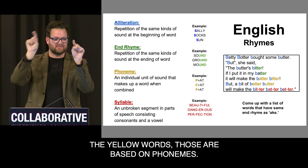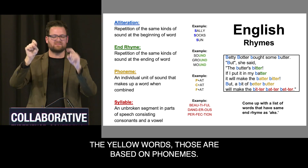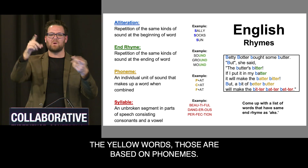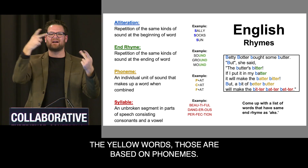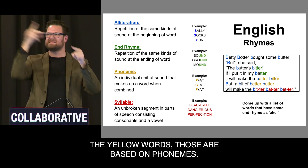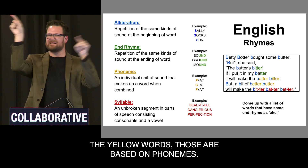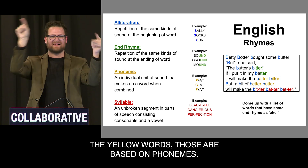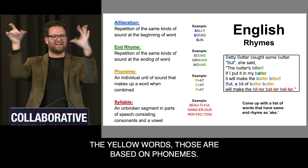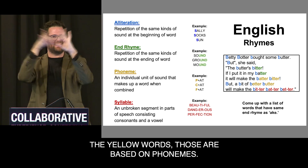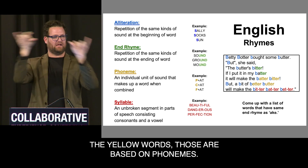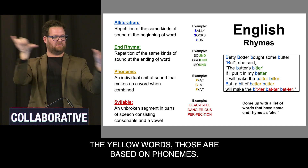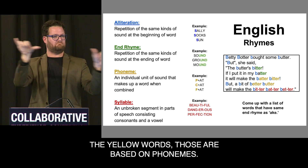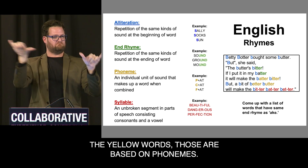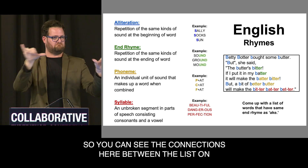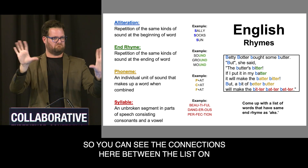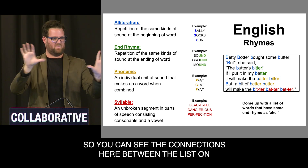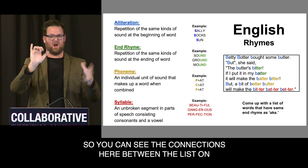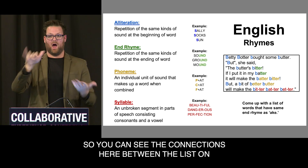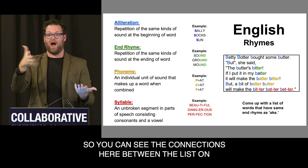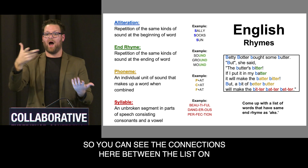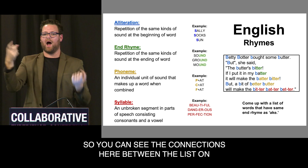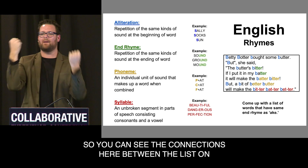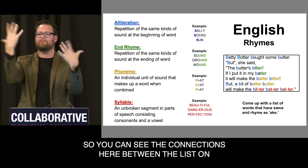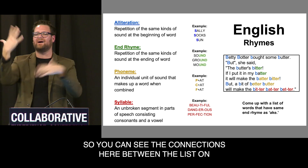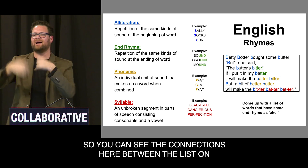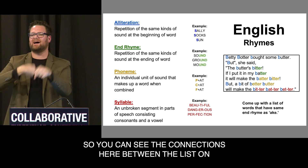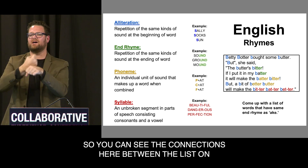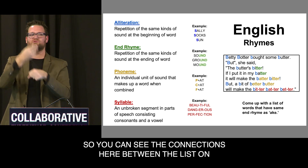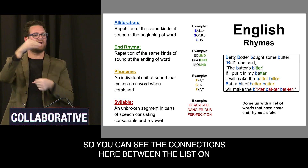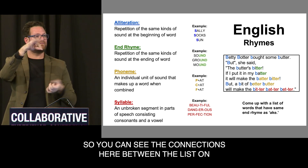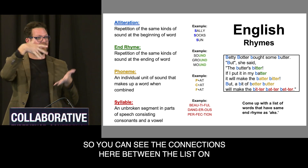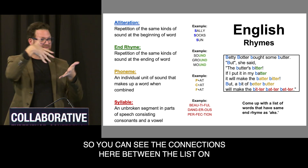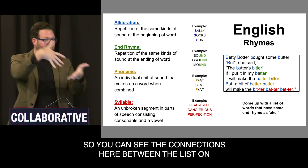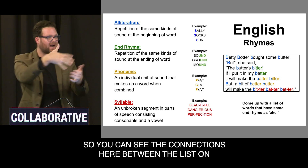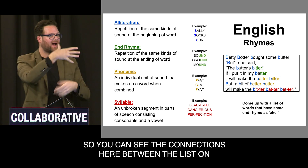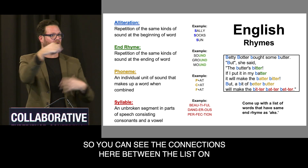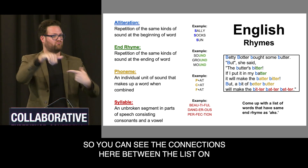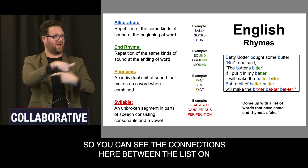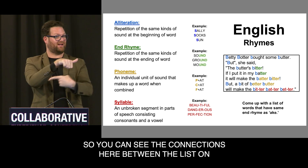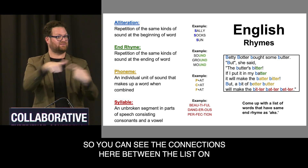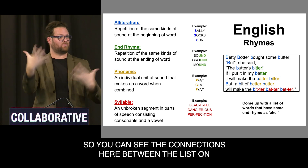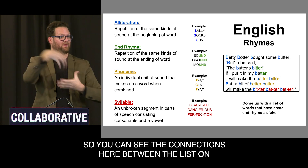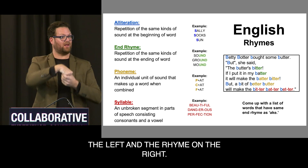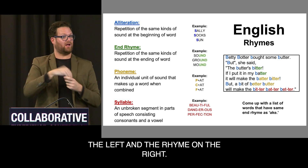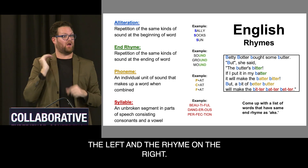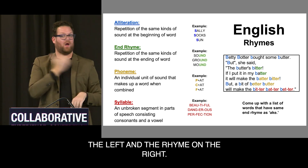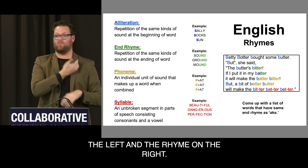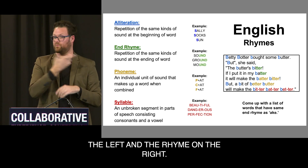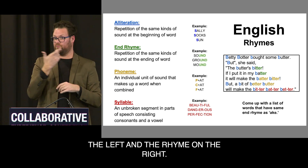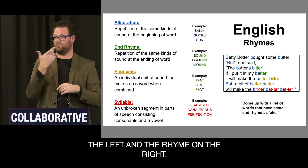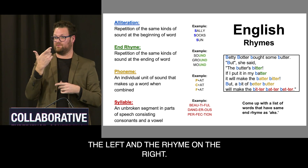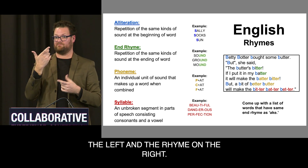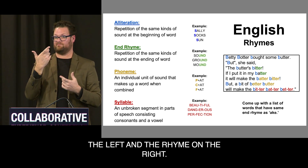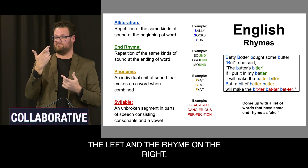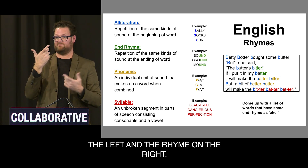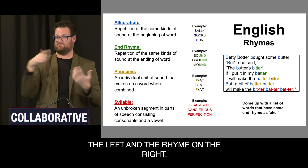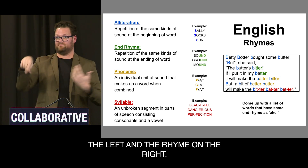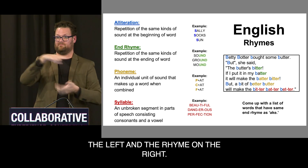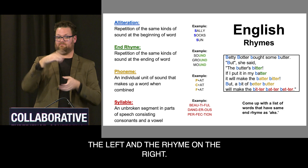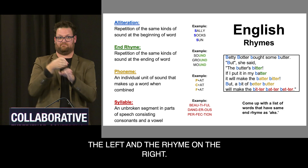those are based on phonemes. So you can see the connections here between the list on the left and the rhyme on